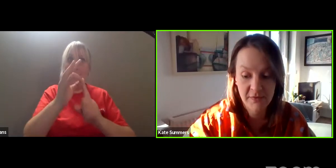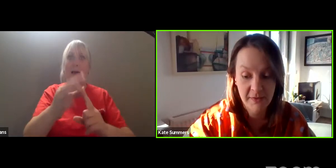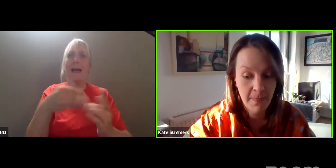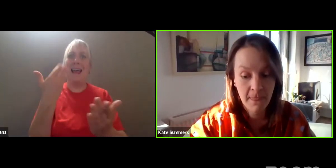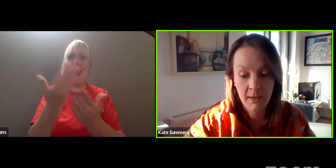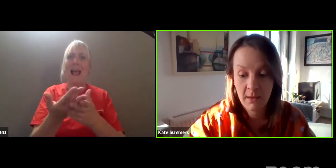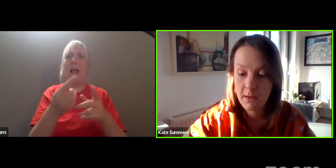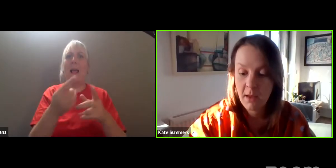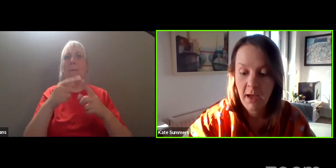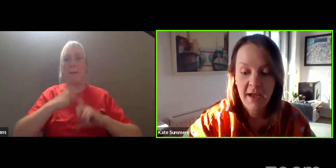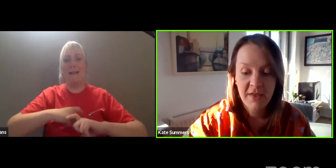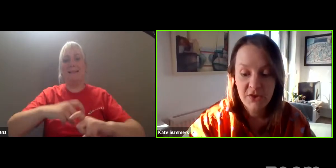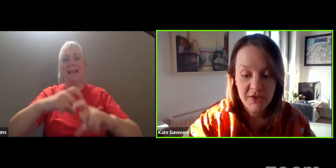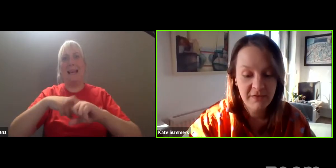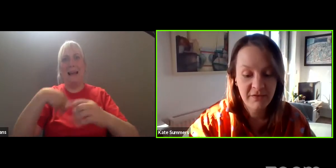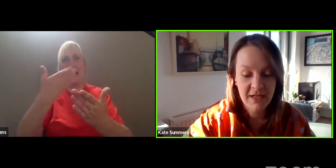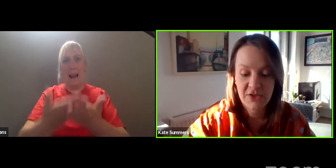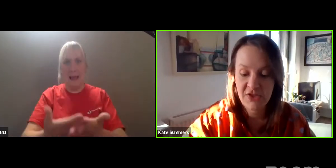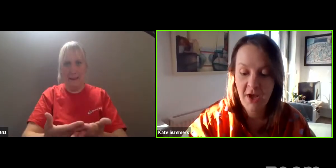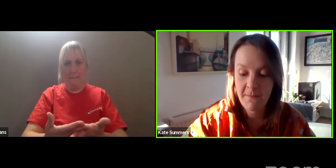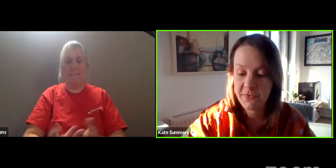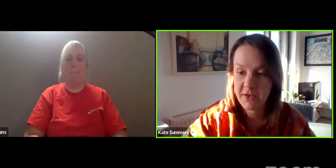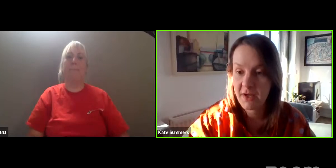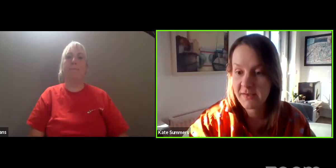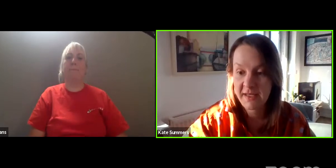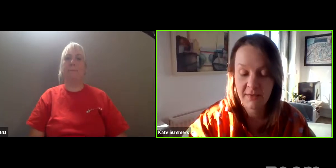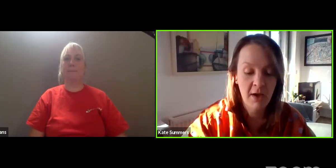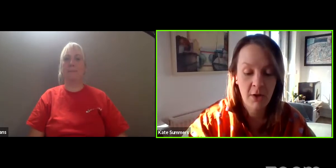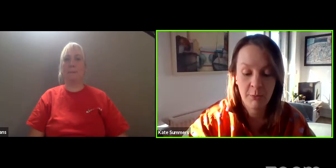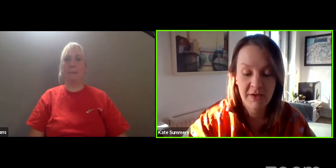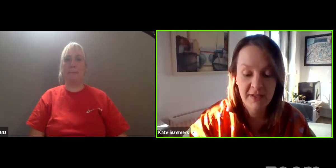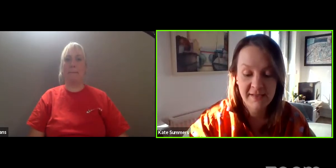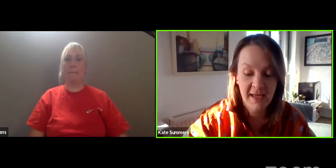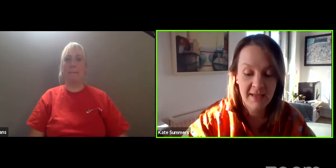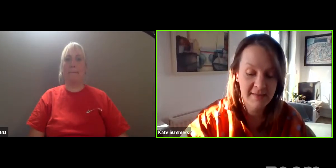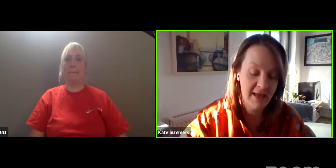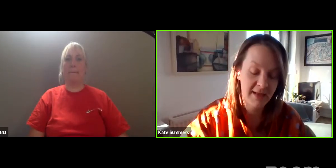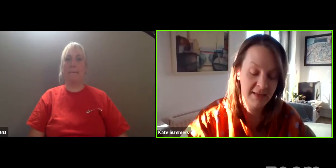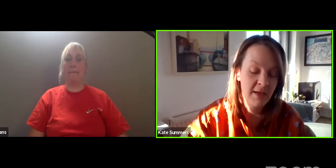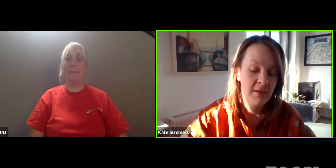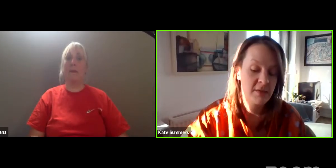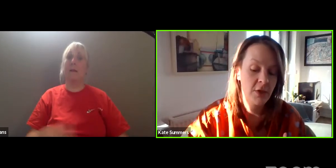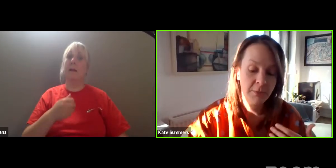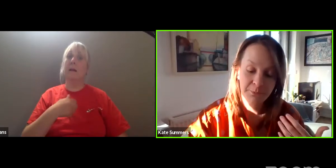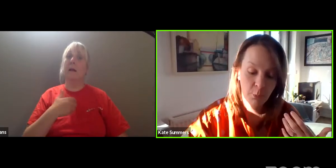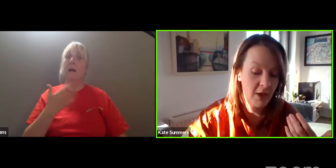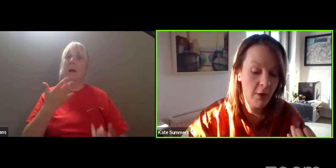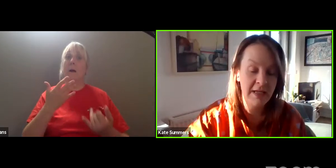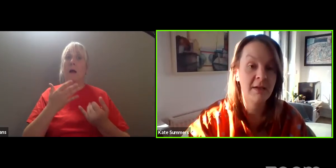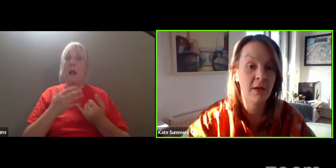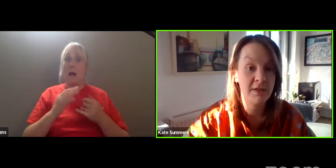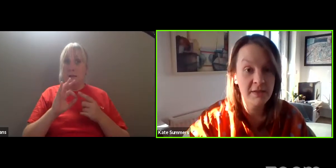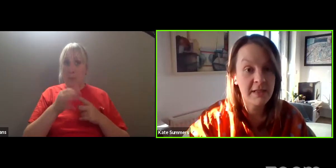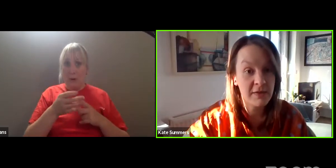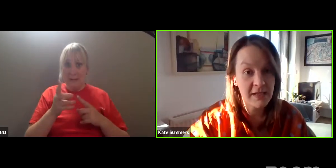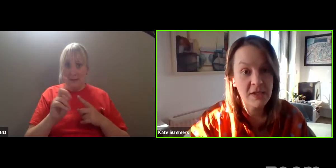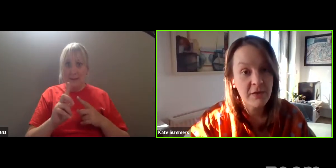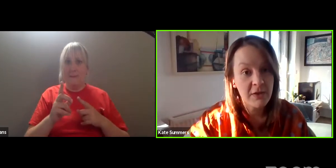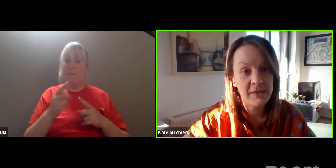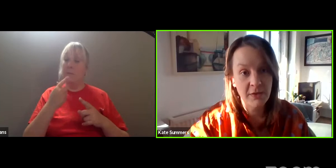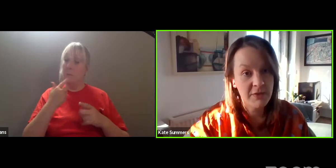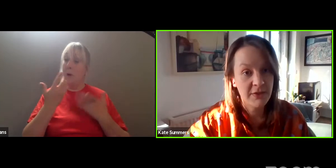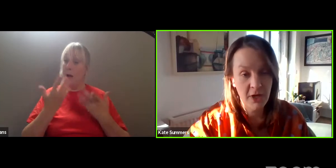find ourselves in? I think just to finish, the last thing that I'll briefly say is that, so we're currently conducting